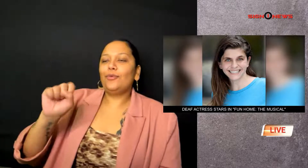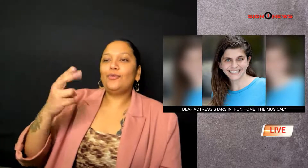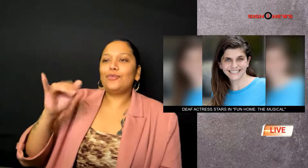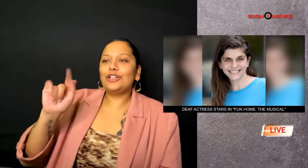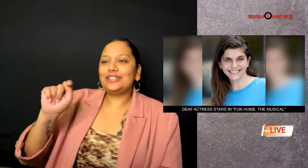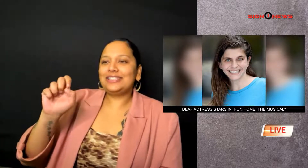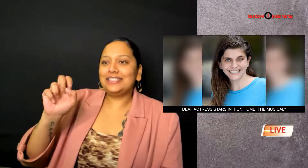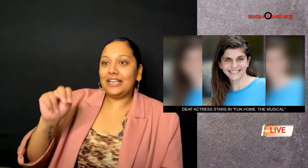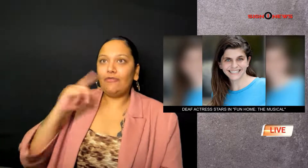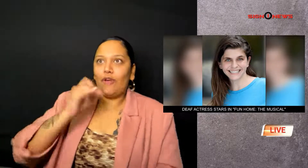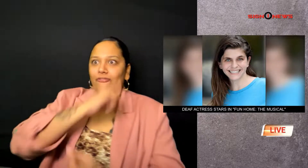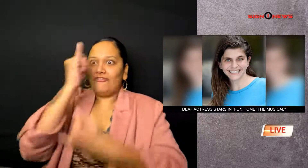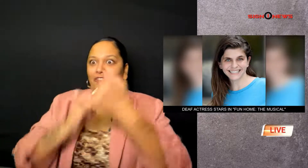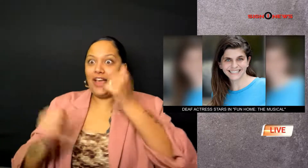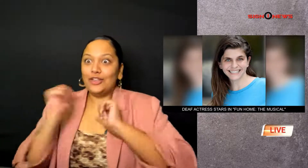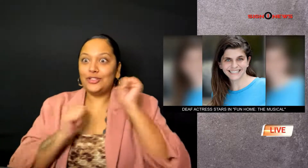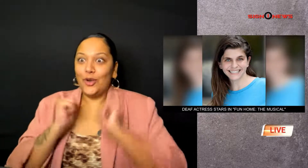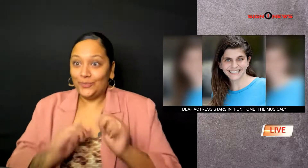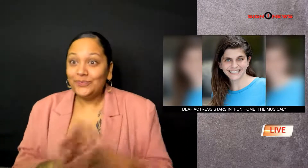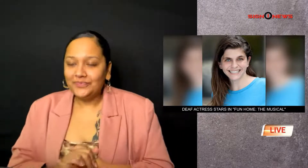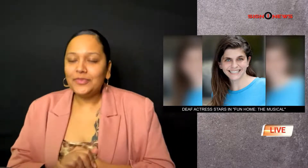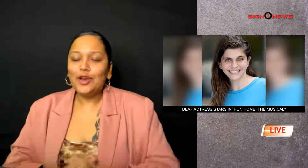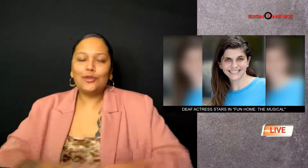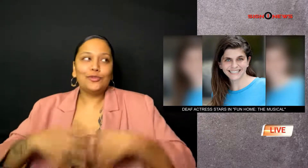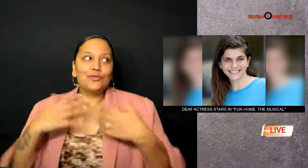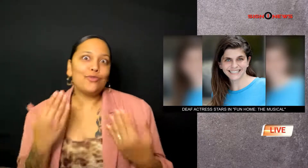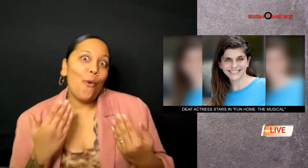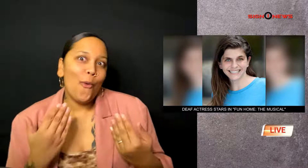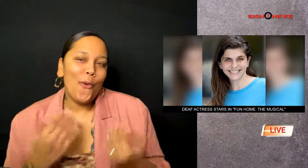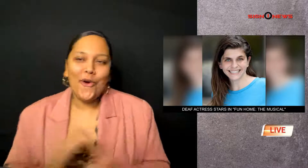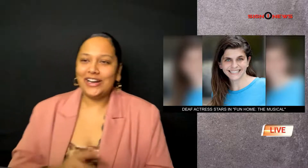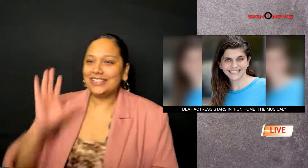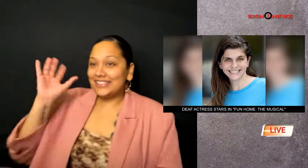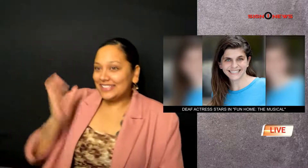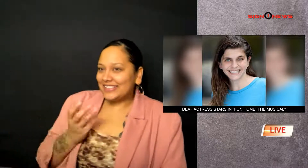Washington for the final show.